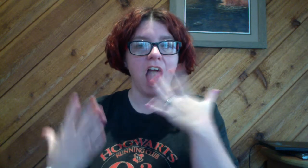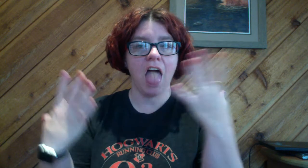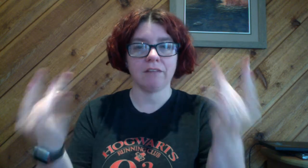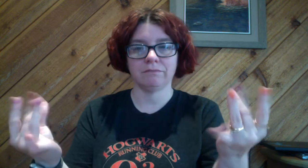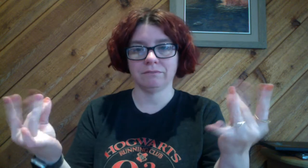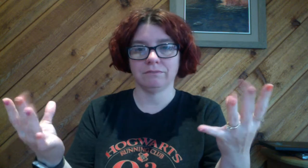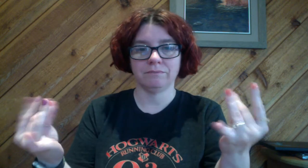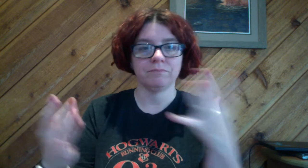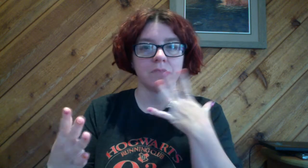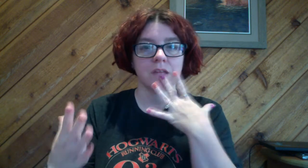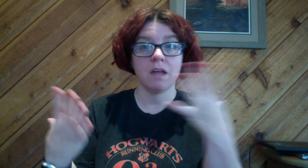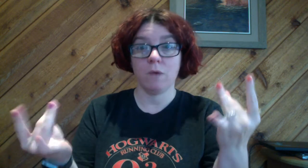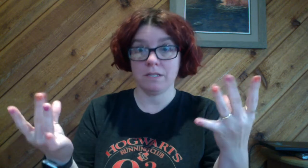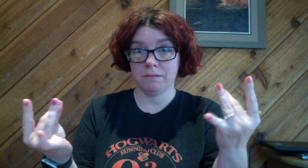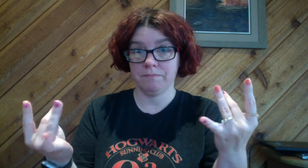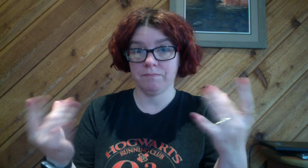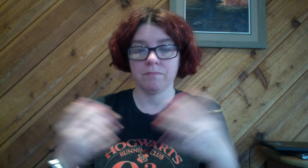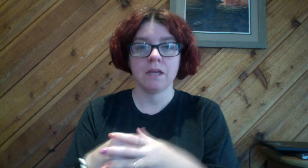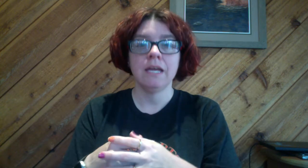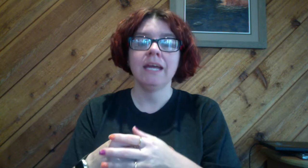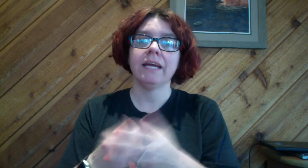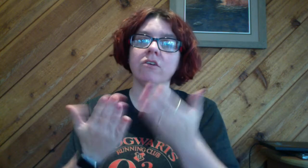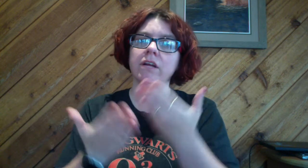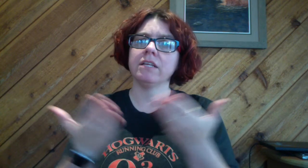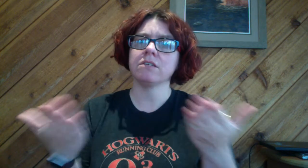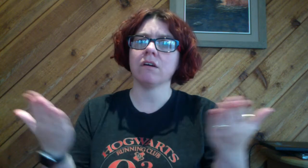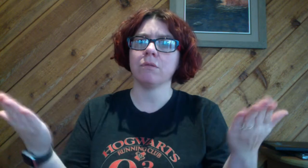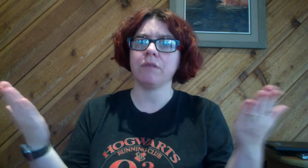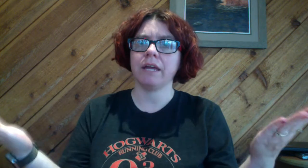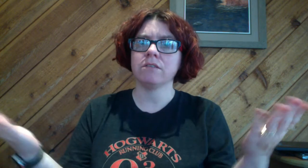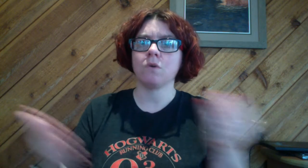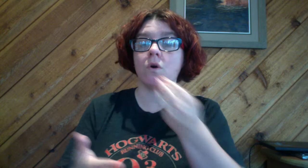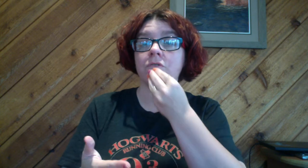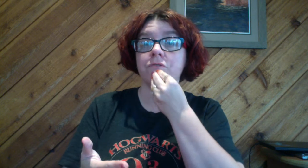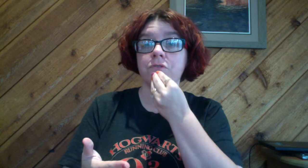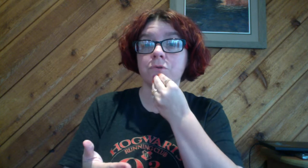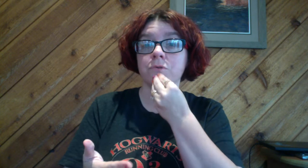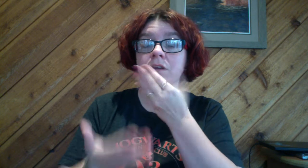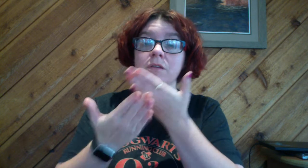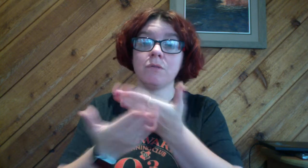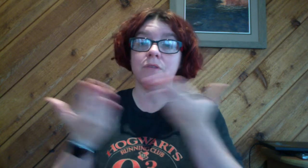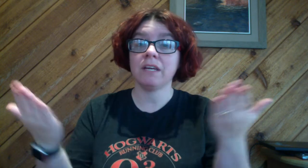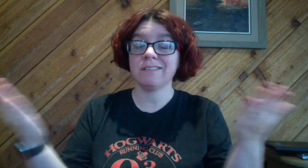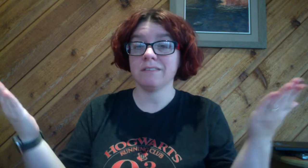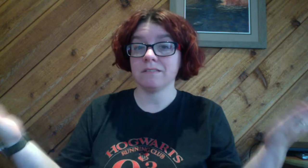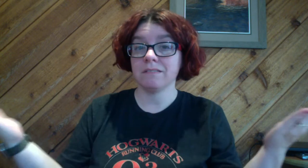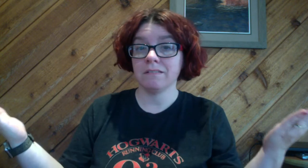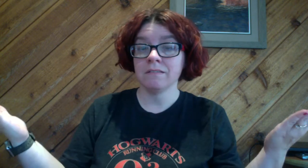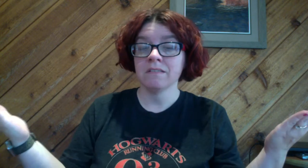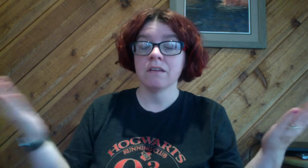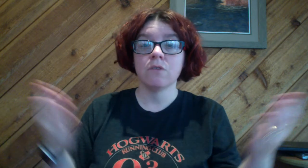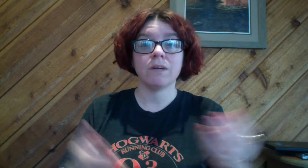finger. Wet. Ingredients are things or food things. Recipe